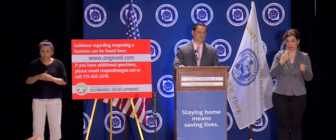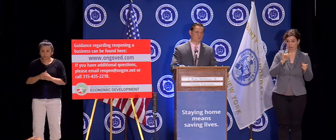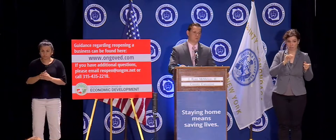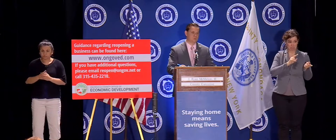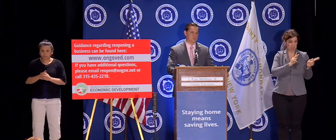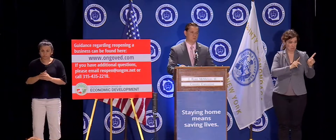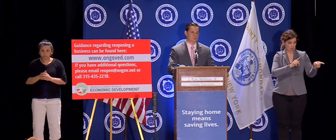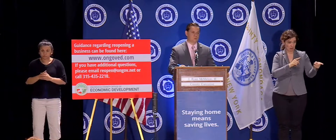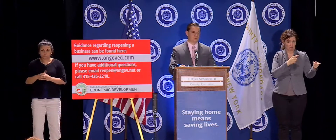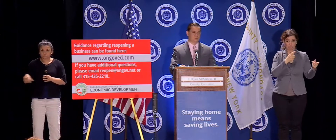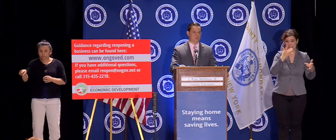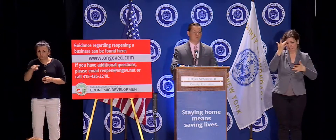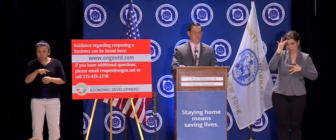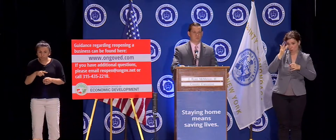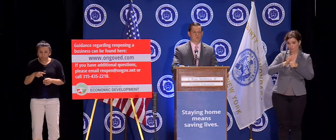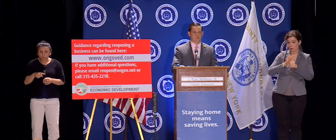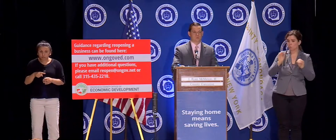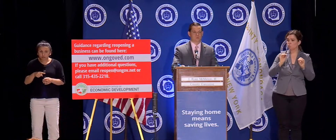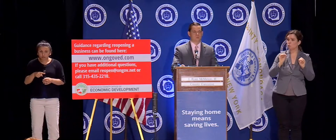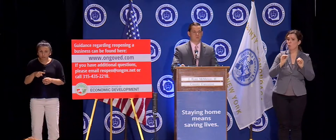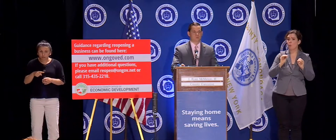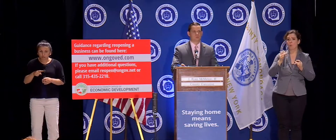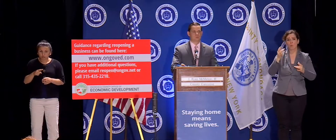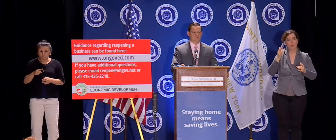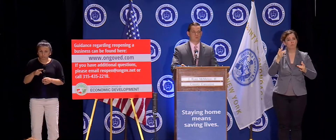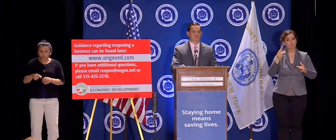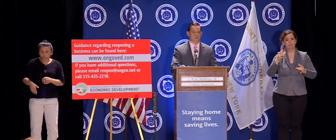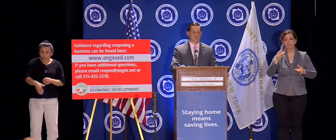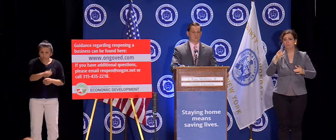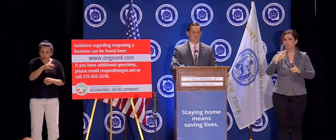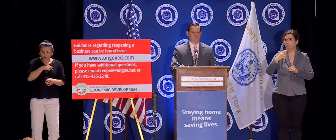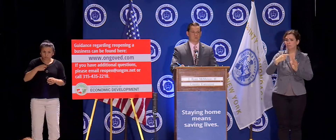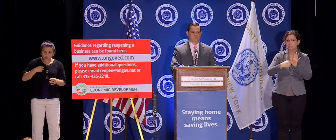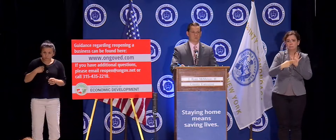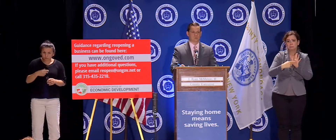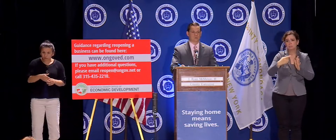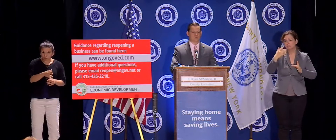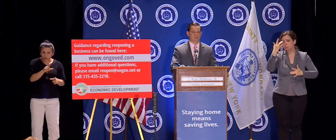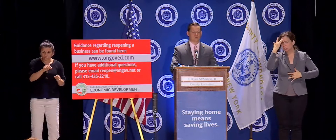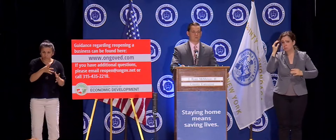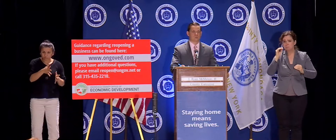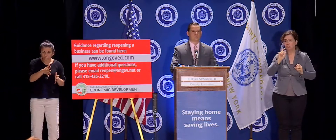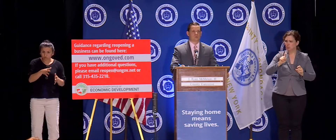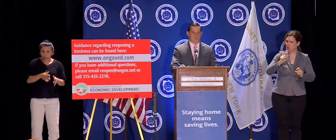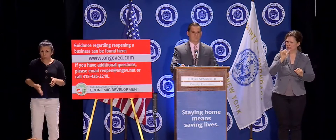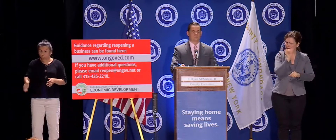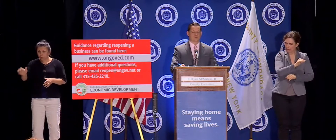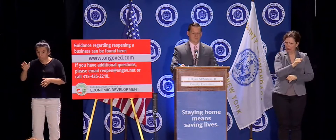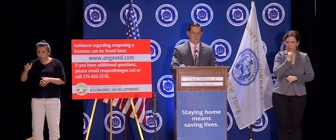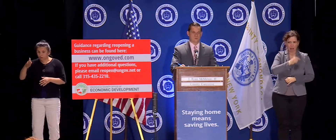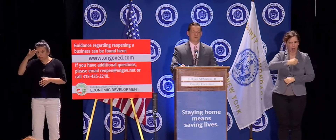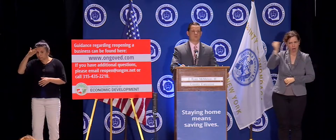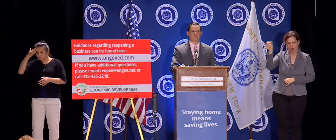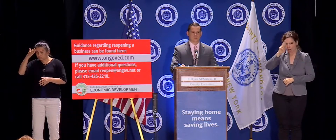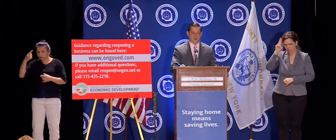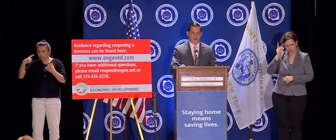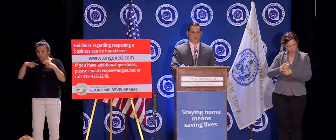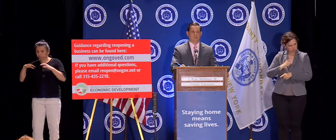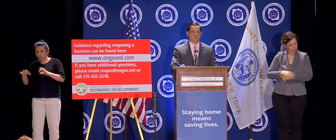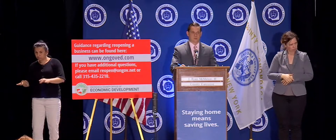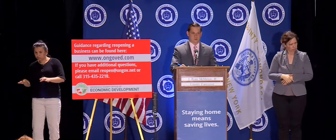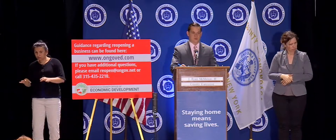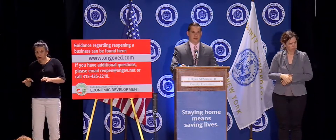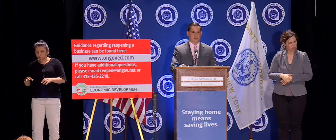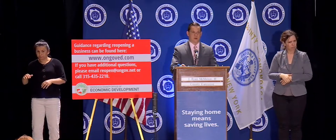were in that wave of COVID positive patients who just got dropped off there? Or now they've since recovered and you say they should go back?